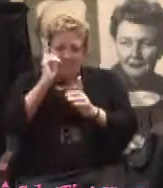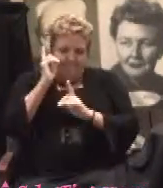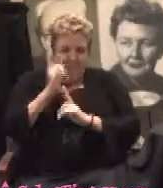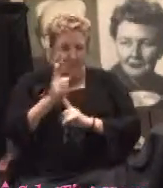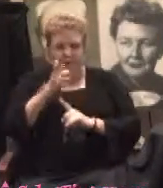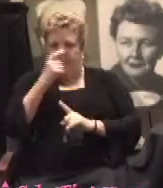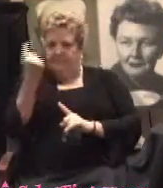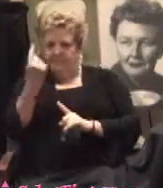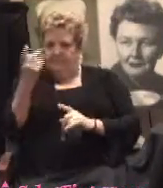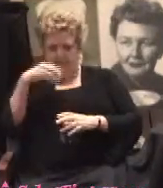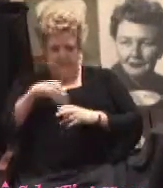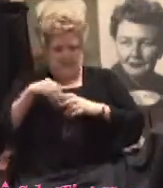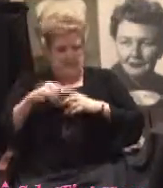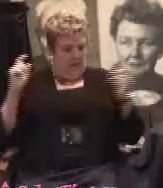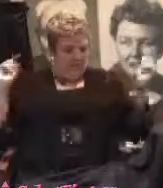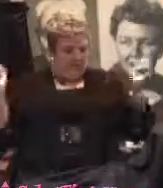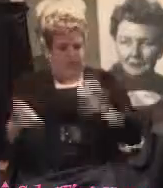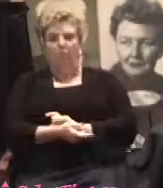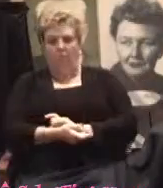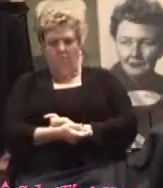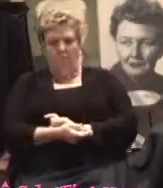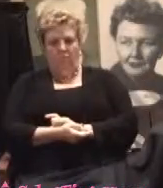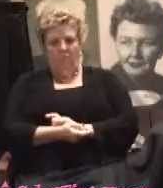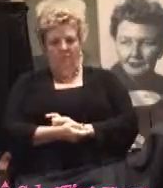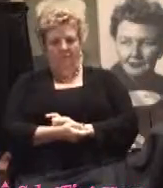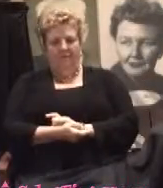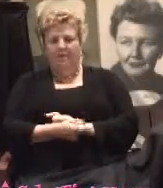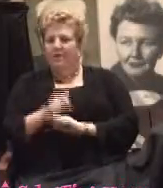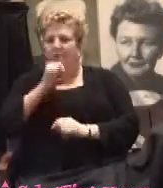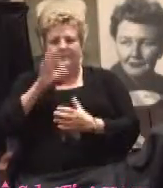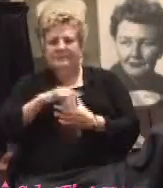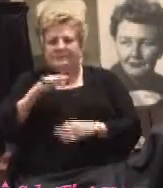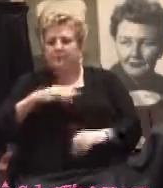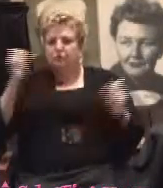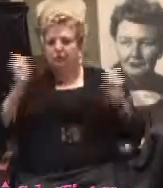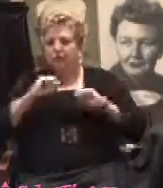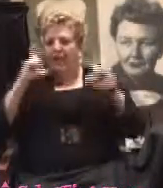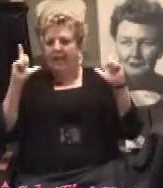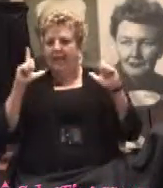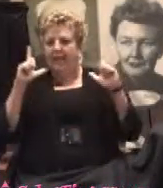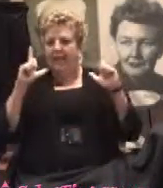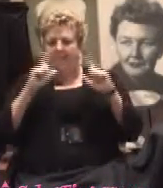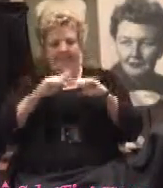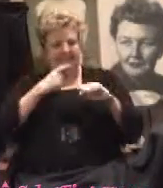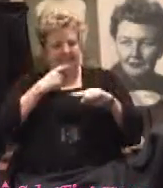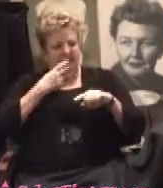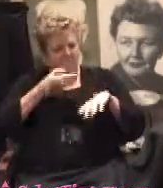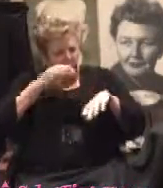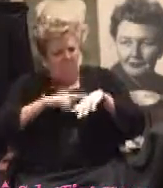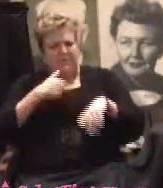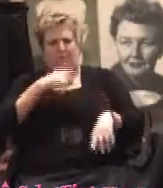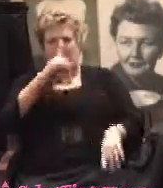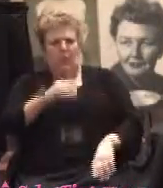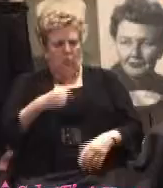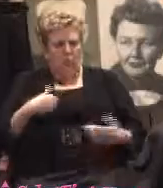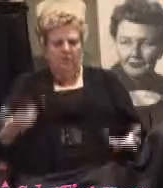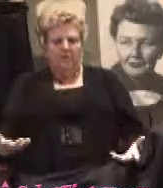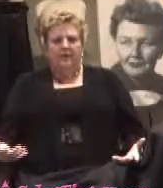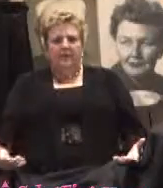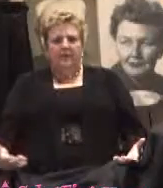to me. I don't know what it was. It wasn't a spiritual awakening, but I said, of course I do. And my brother said the next funniest thing